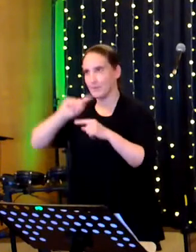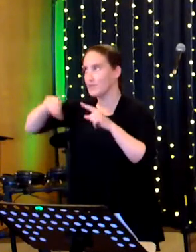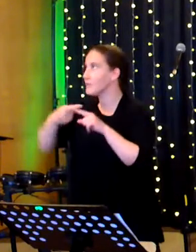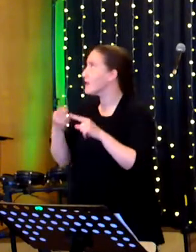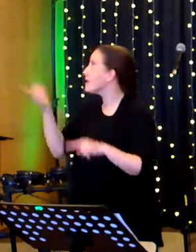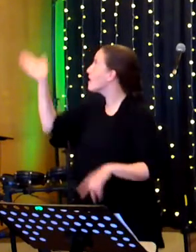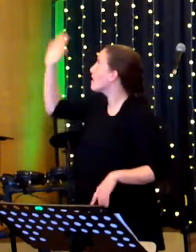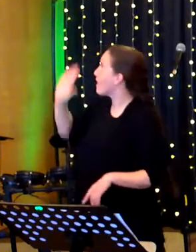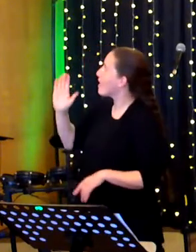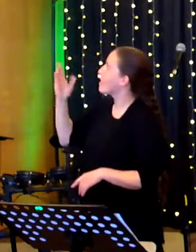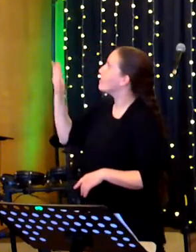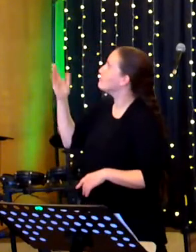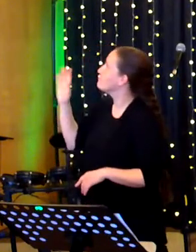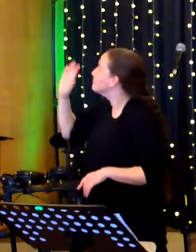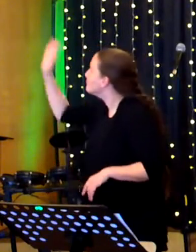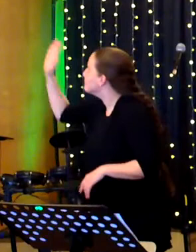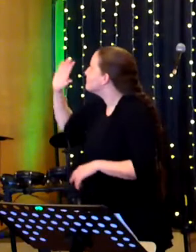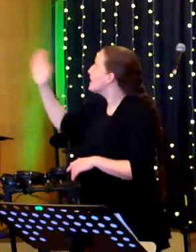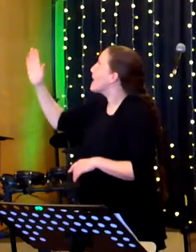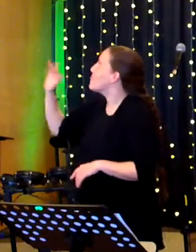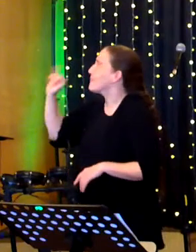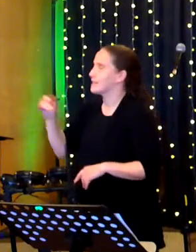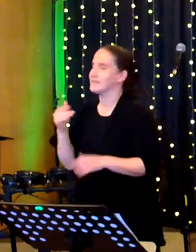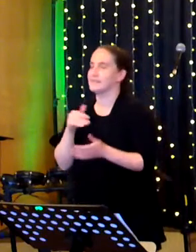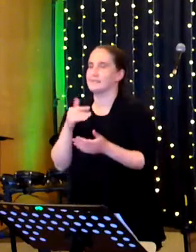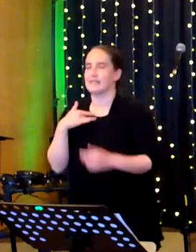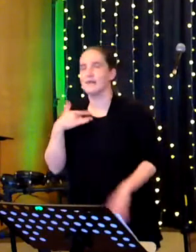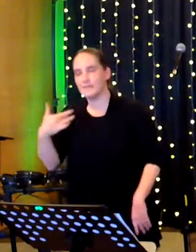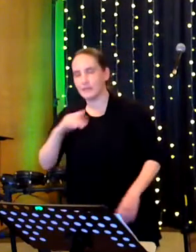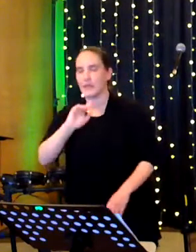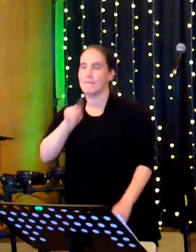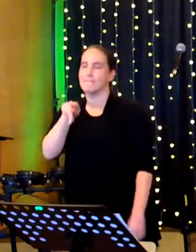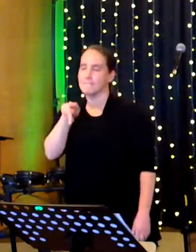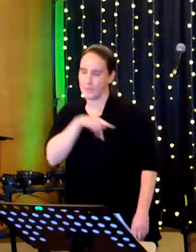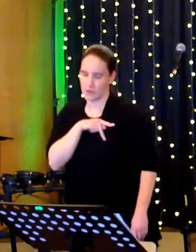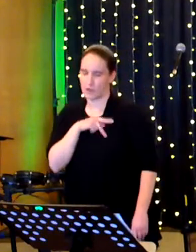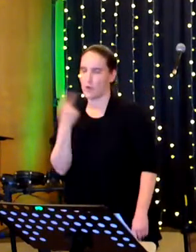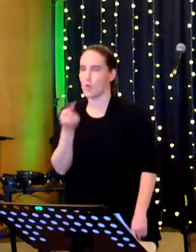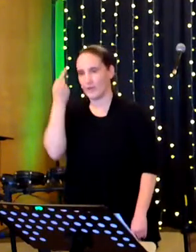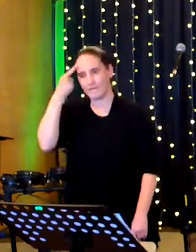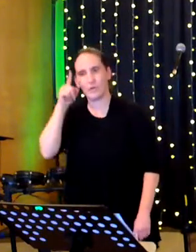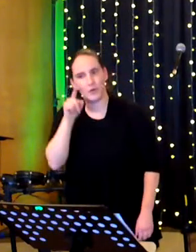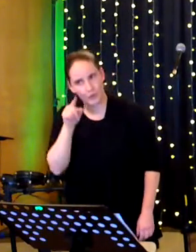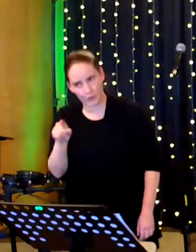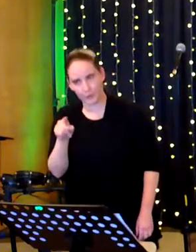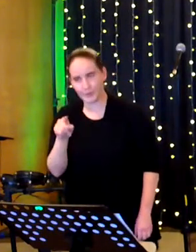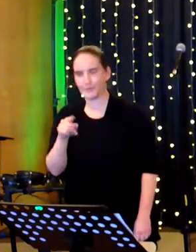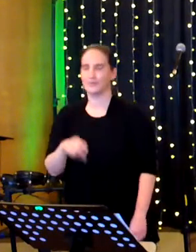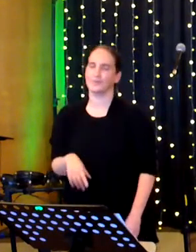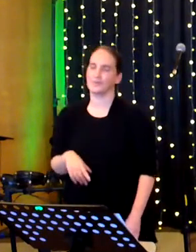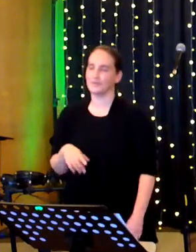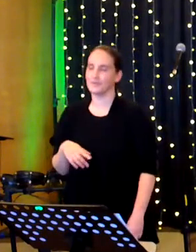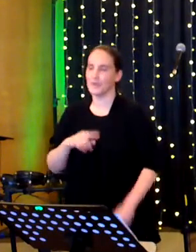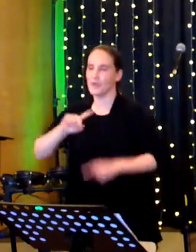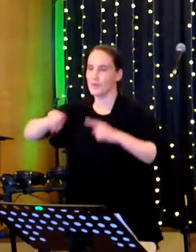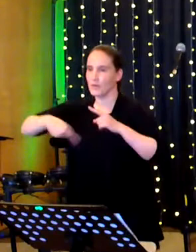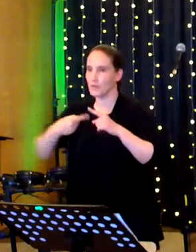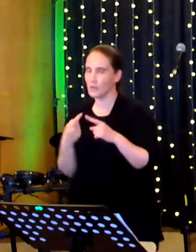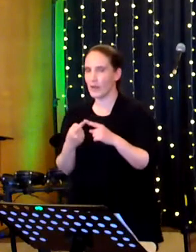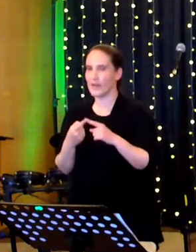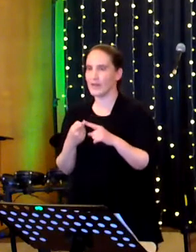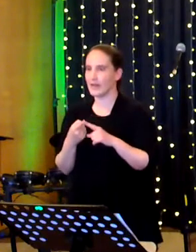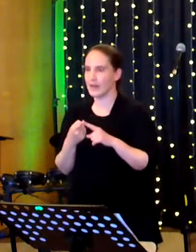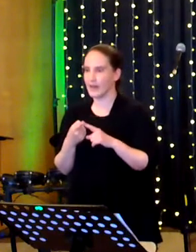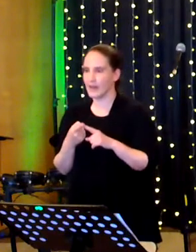this, where God just drives something into your heart, and it just penetrates. And you're super excited about it,